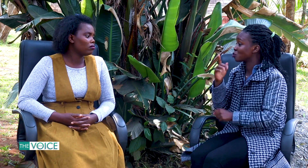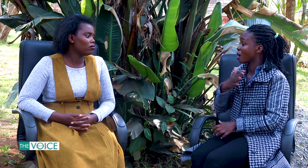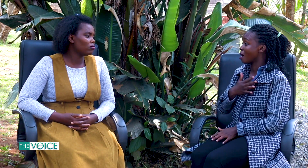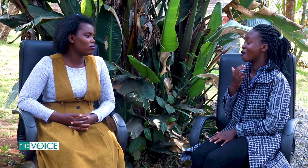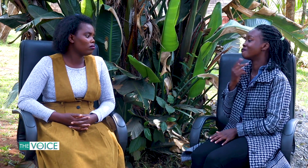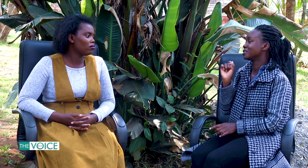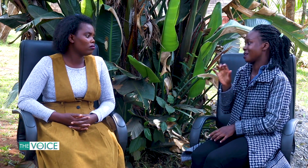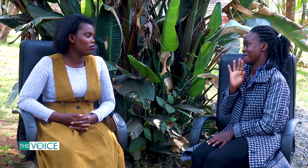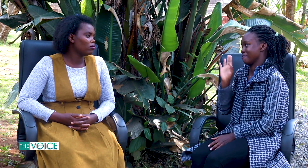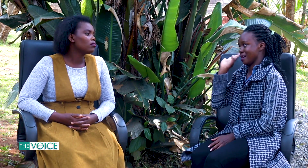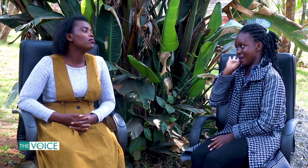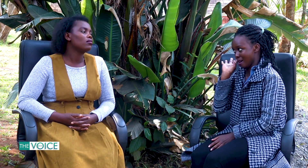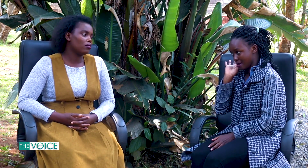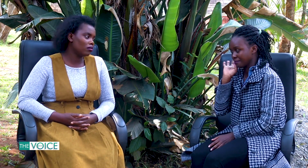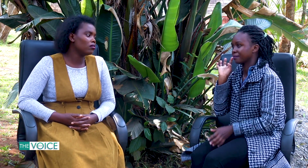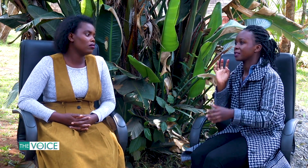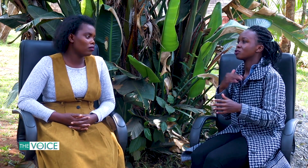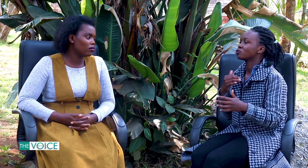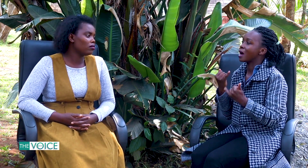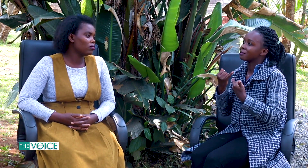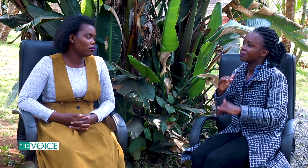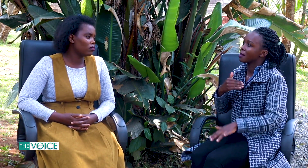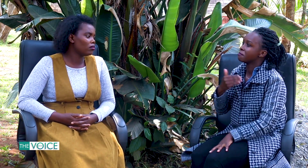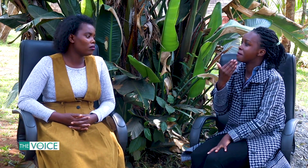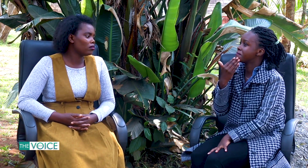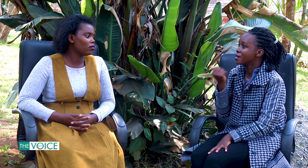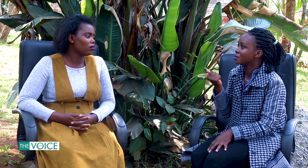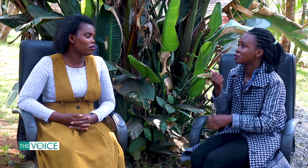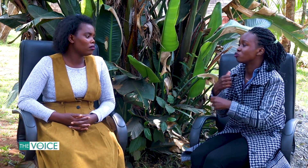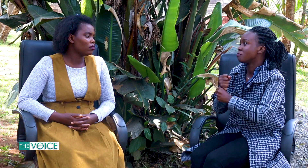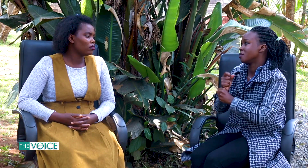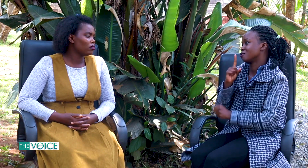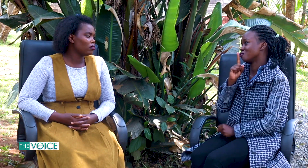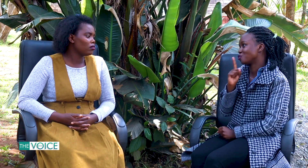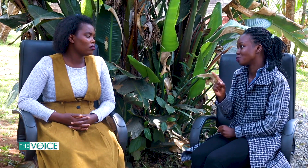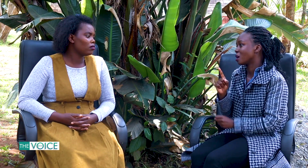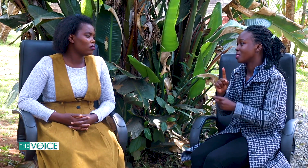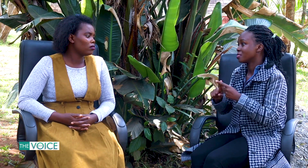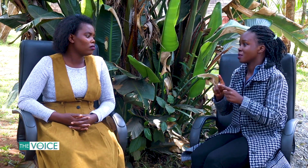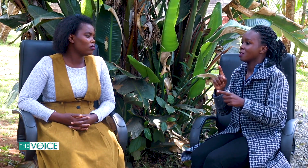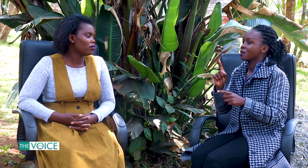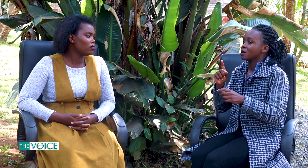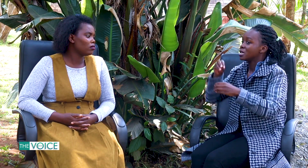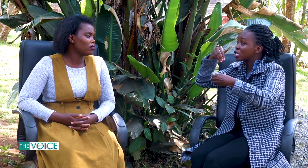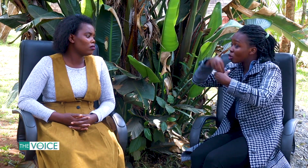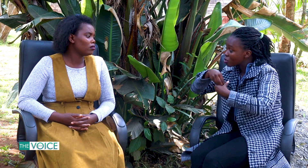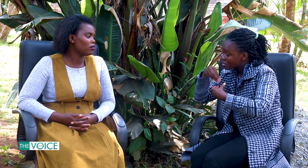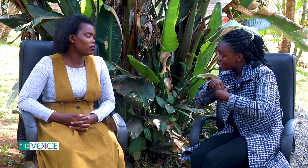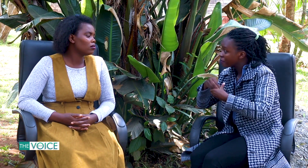But when it comes to now working with women, with our people with disability, I feel like they've been left behind.